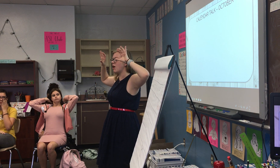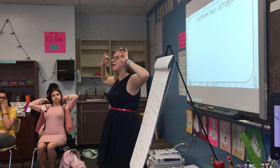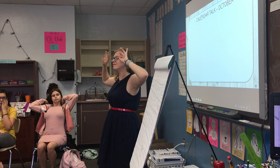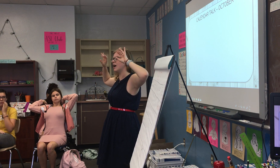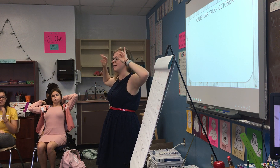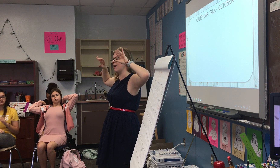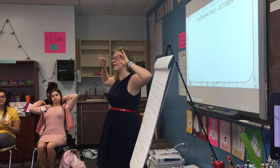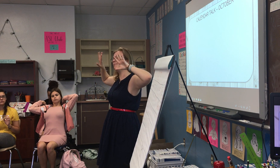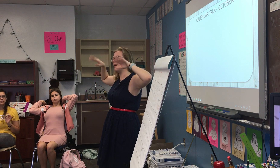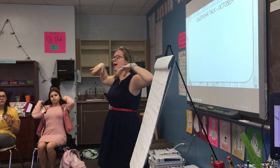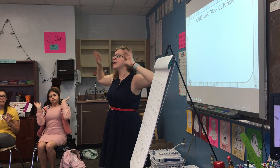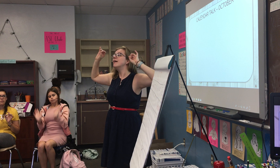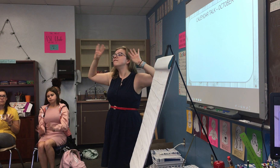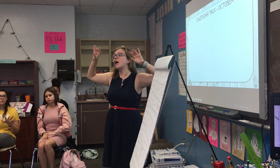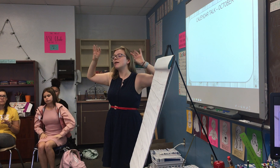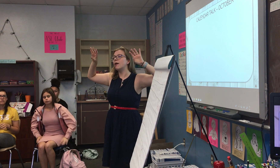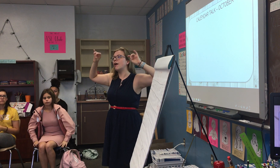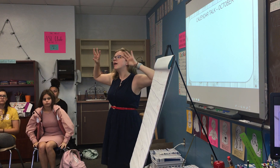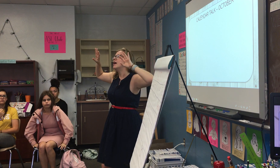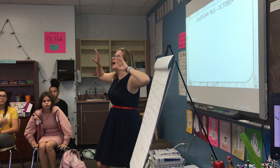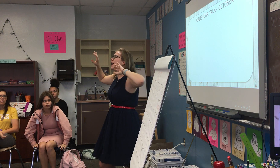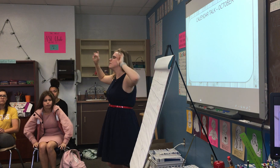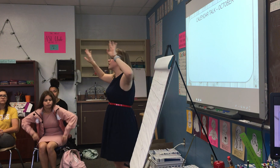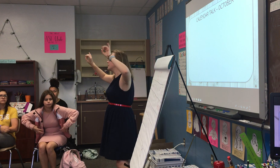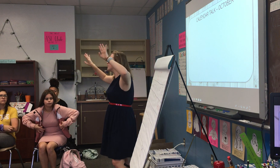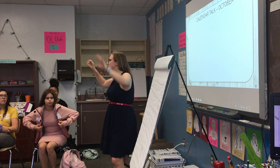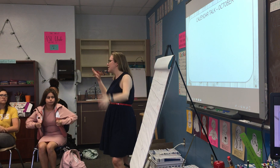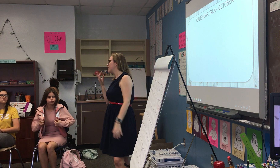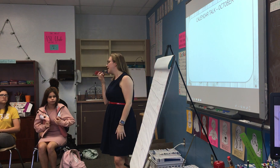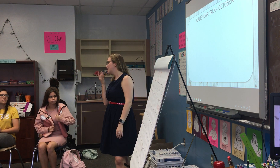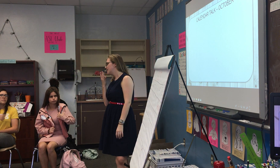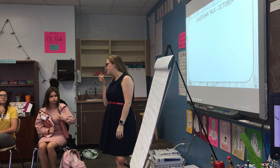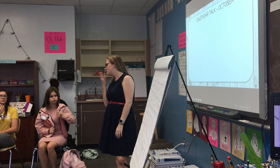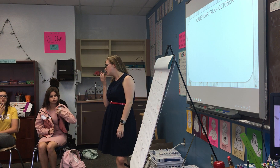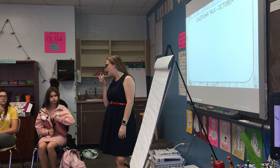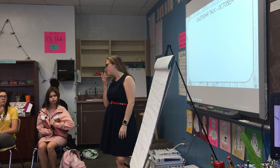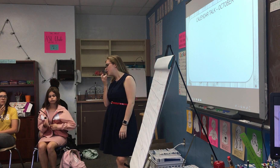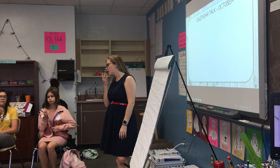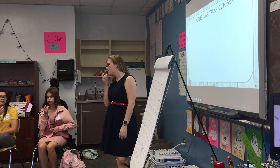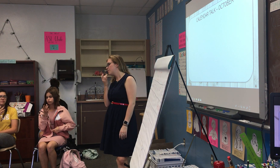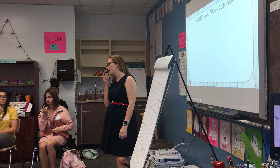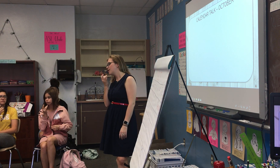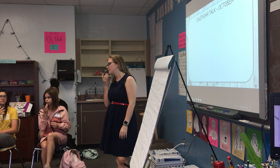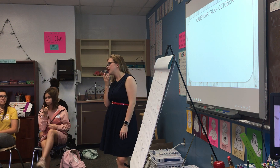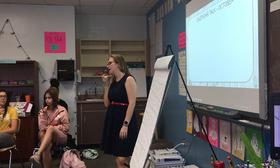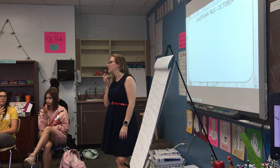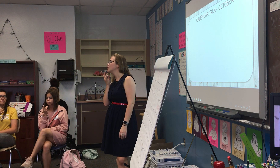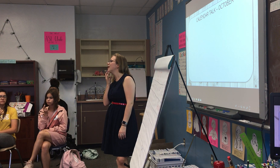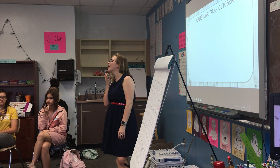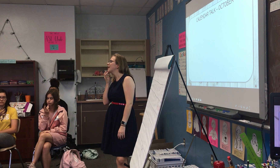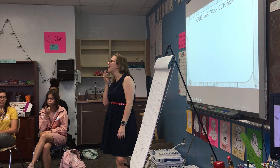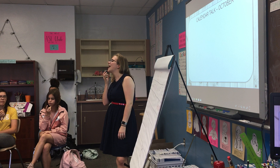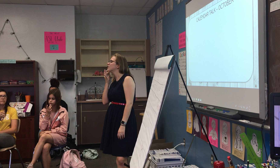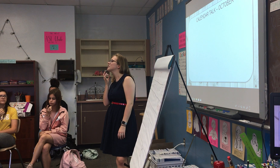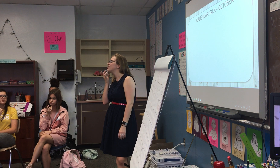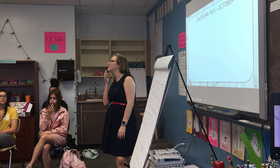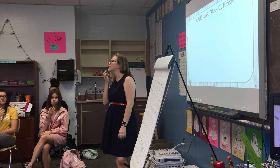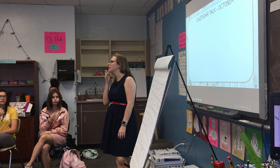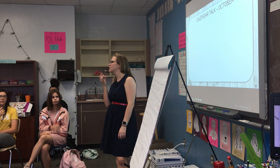Basketball, volleyball, my bad. Volleyball, you're going to use the same hand shape, but you're going to put it by your chin. You're not going to actually flick your chin.